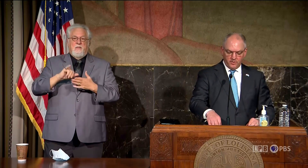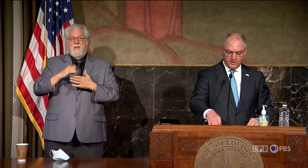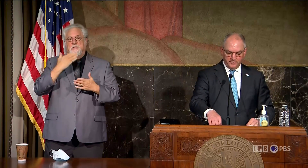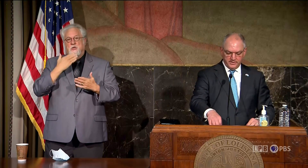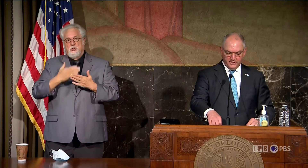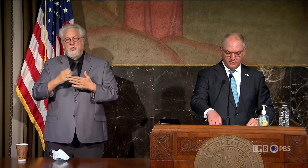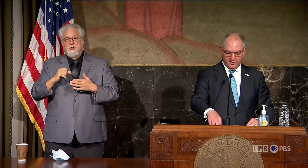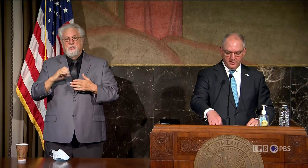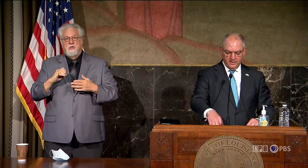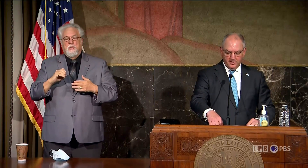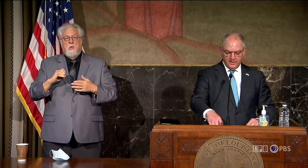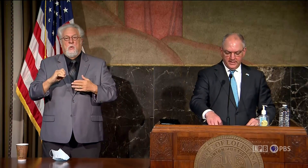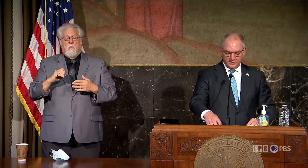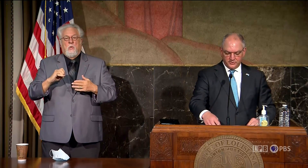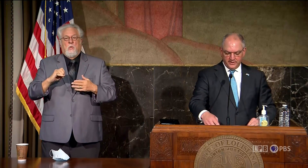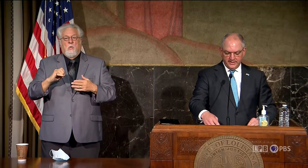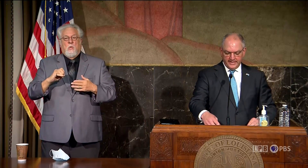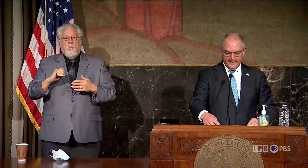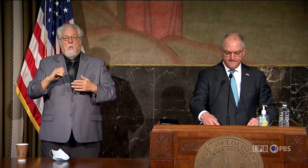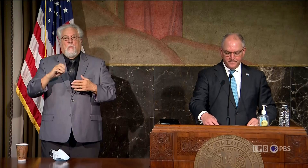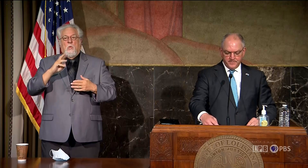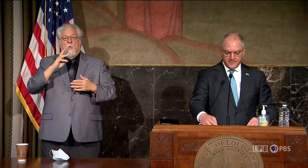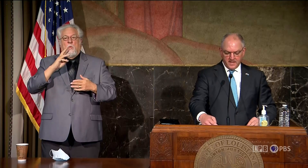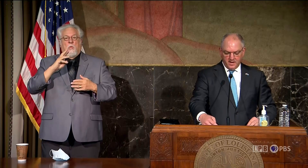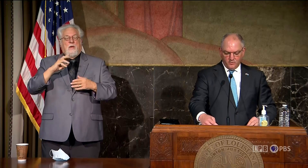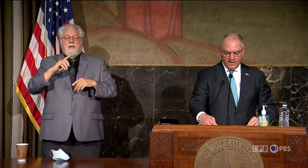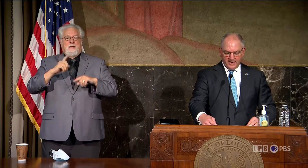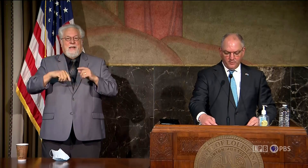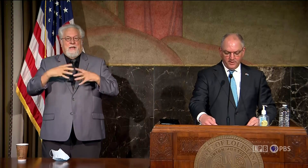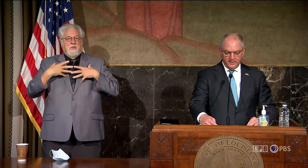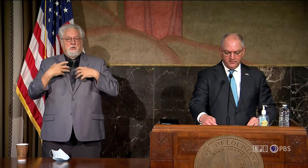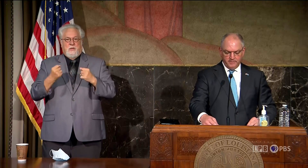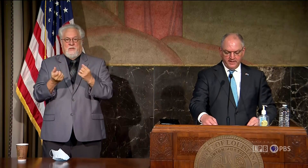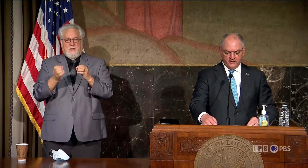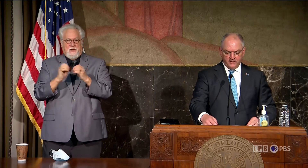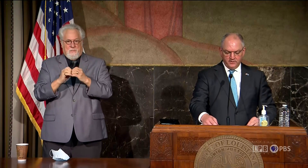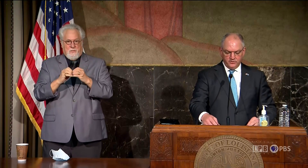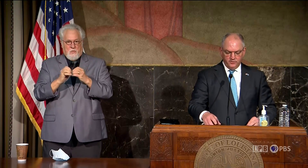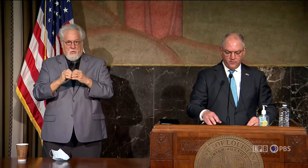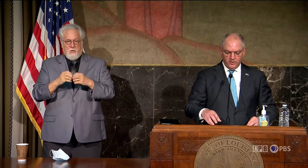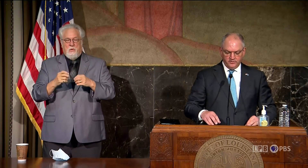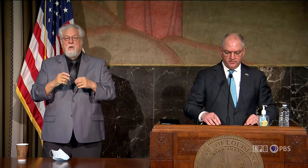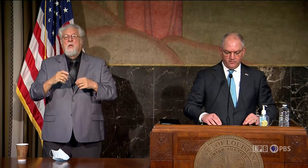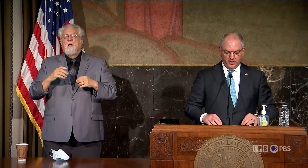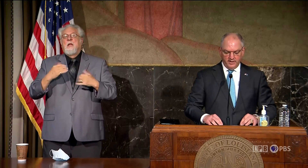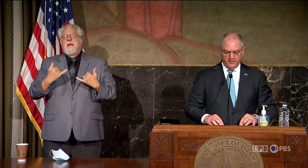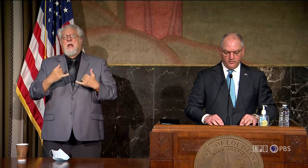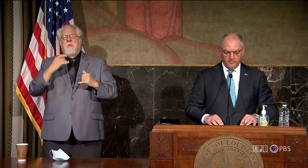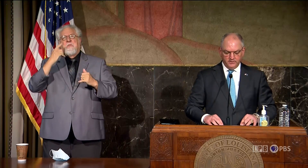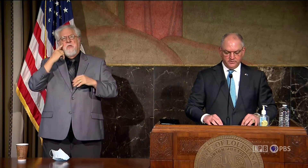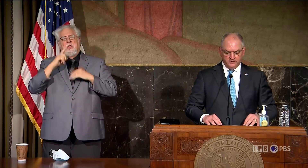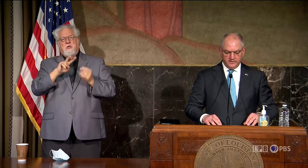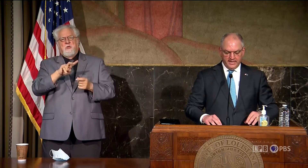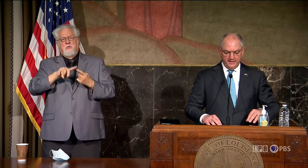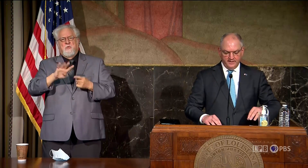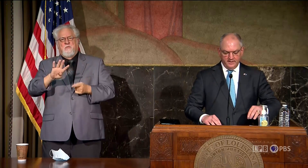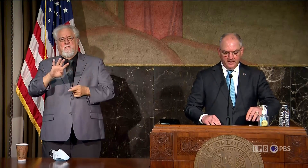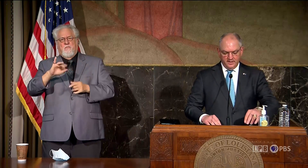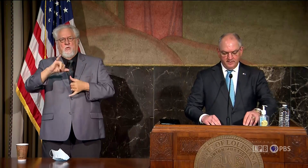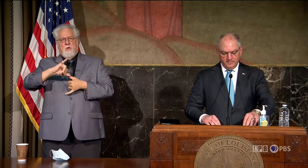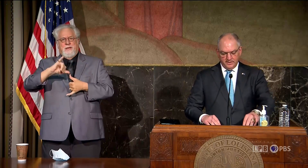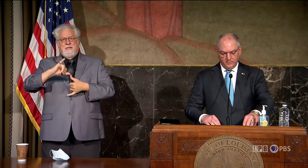over water, it could potentially strengthen again. Right now, we're anticipating 2 to 4 inches of rain through most of the